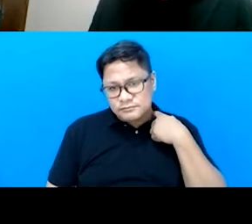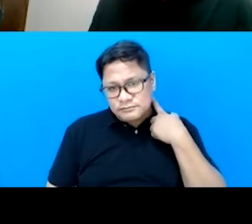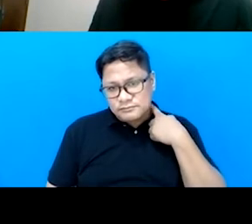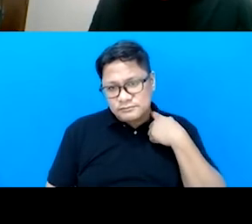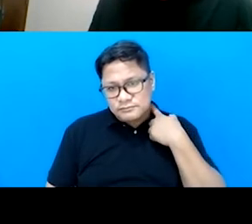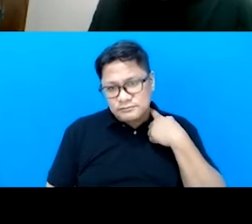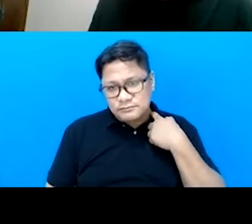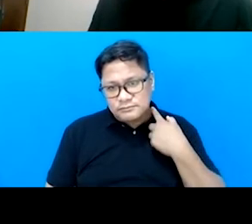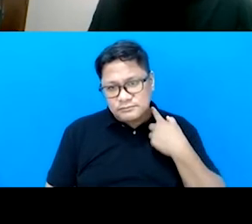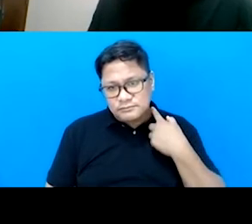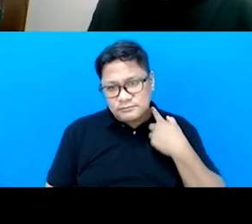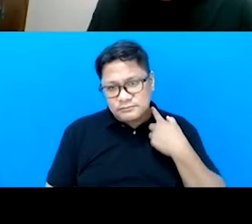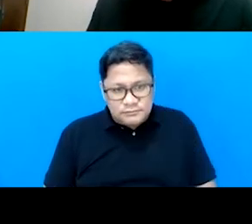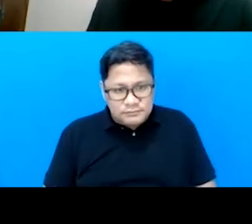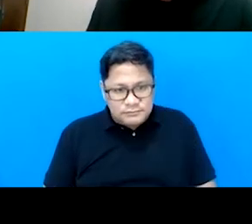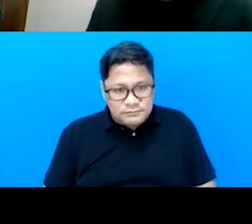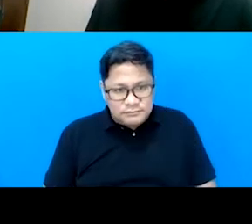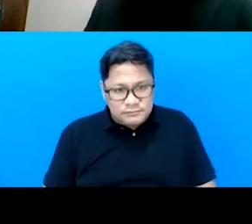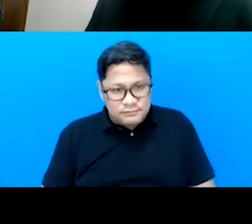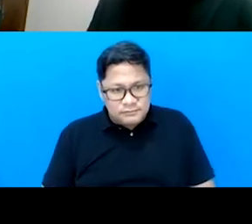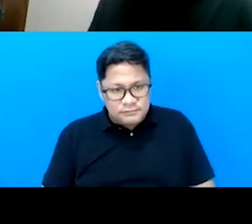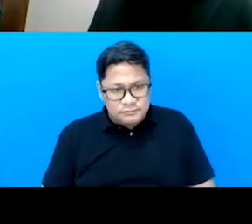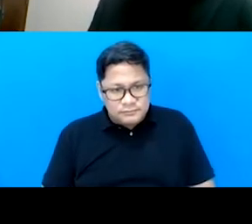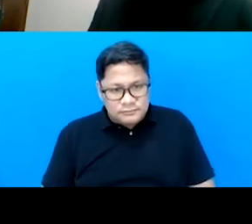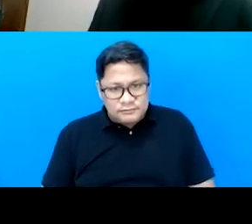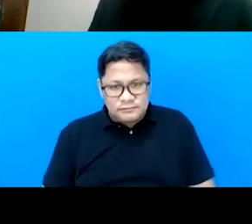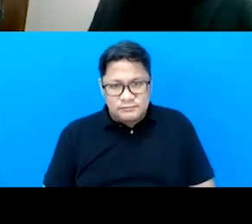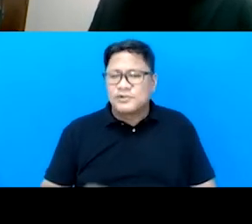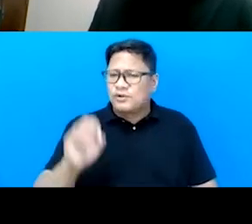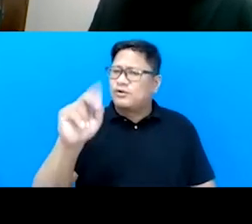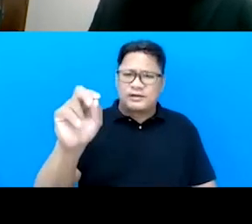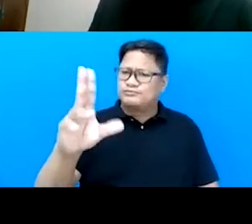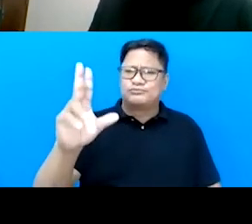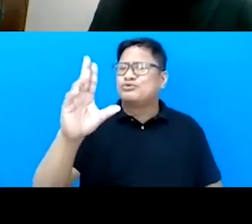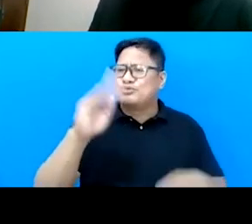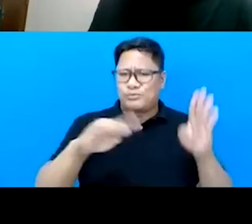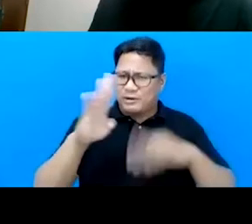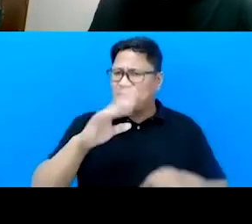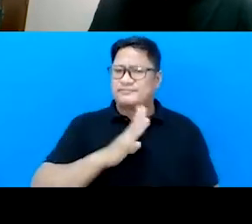I will have to figure out the spacing, but I'll fix that, sir. Yeah, that's fine, no problem.